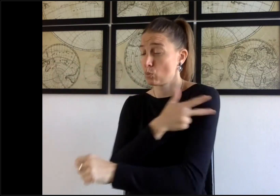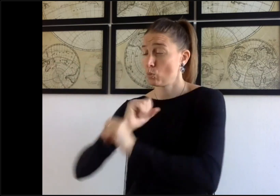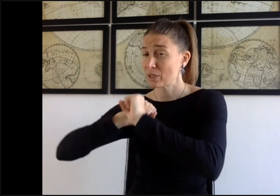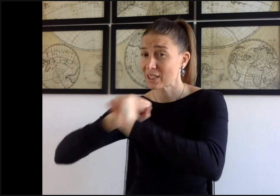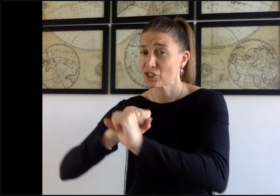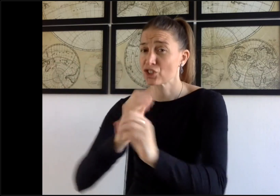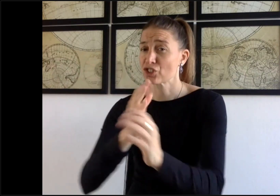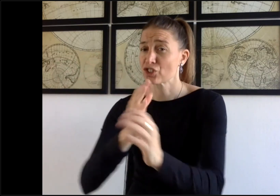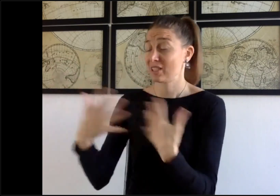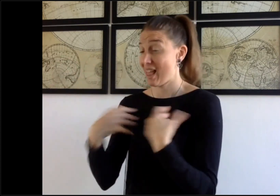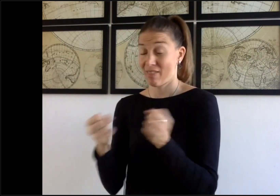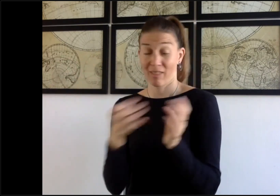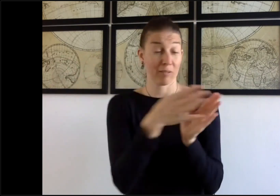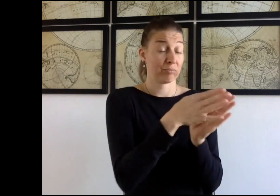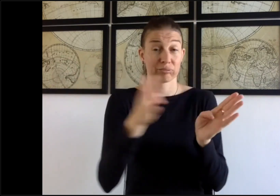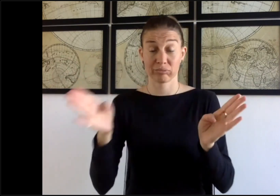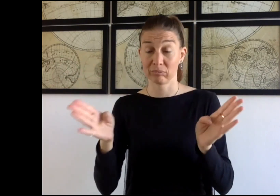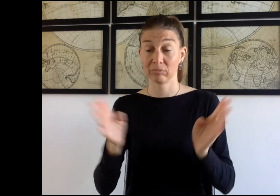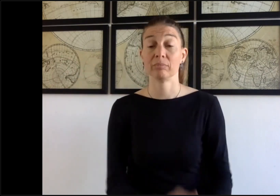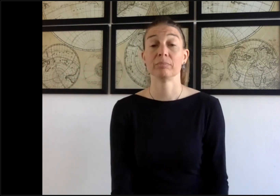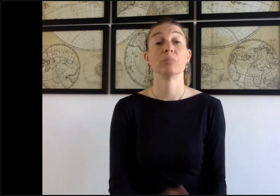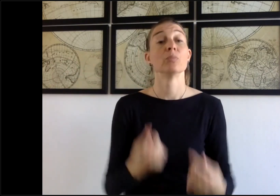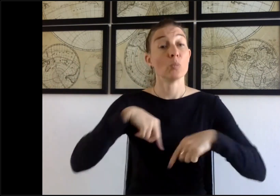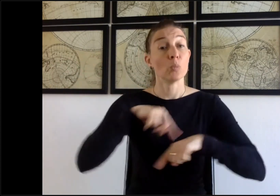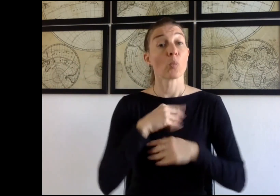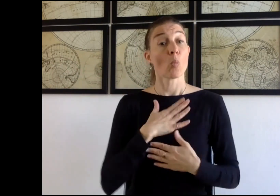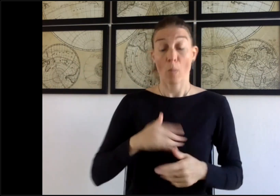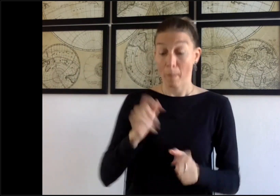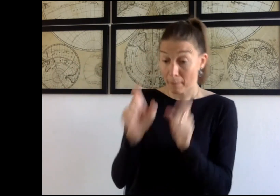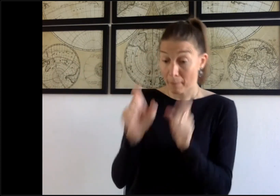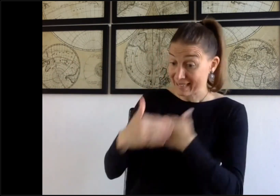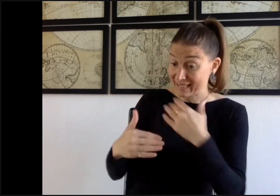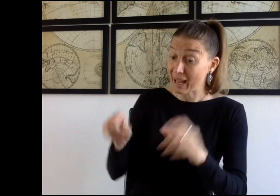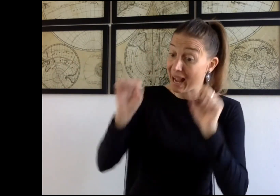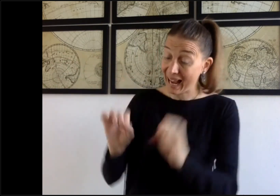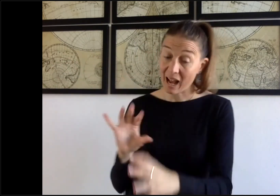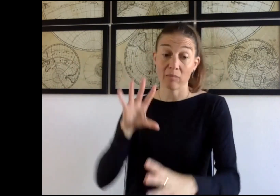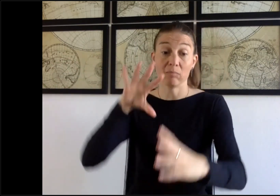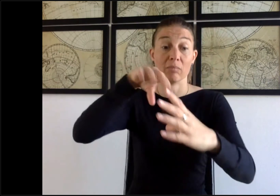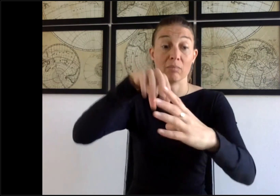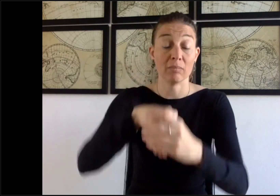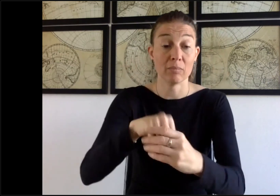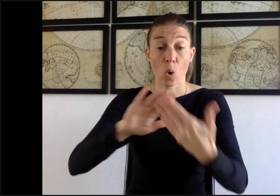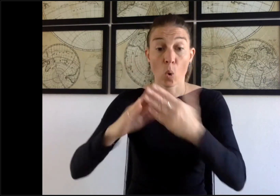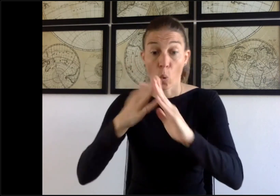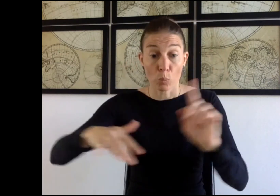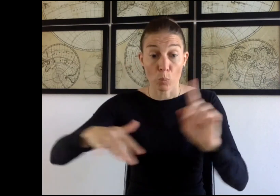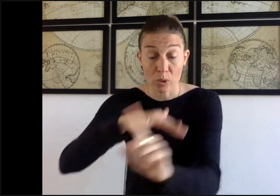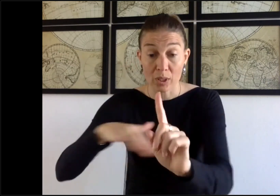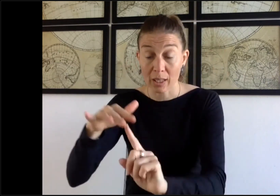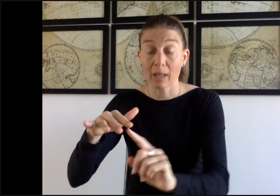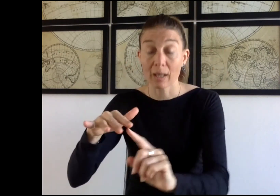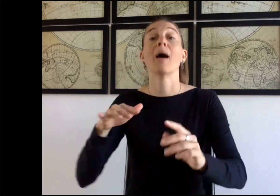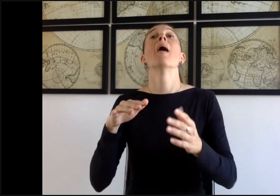in the political and cultural life of the communities. The communication also announces